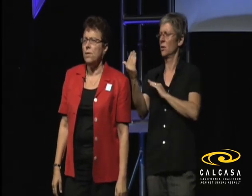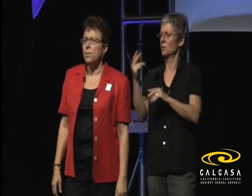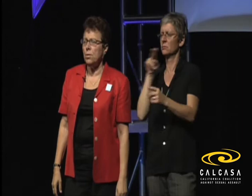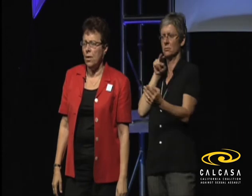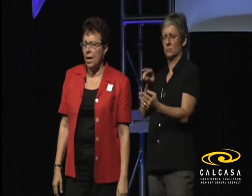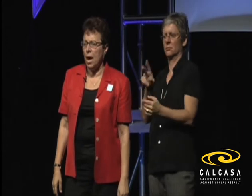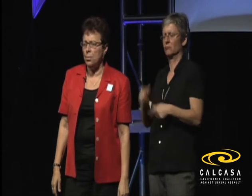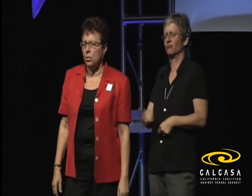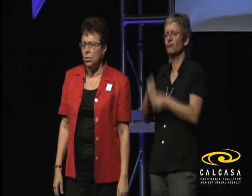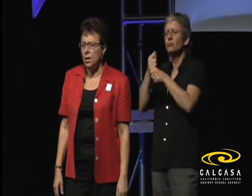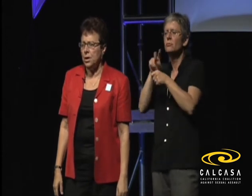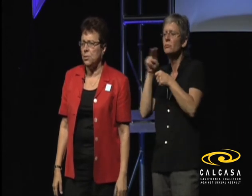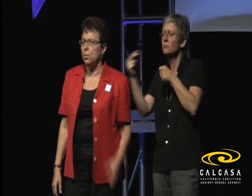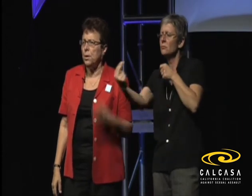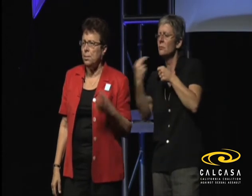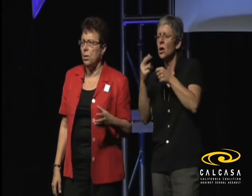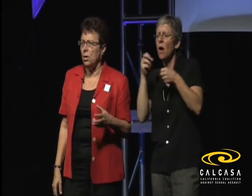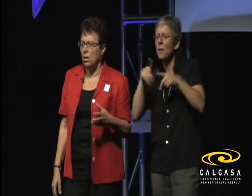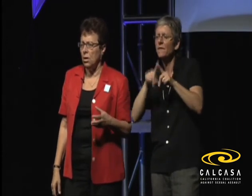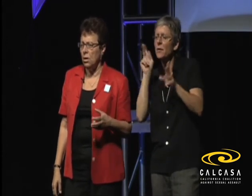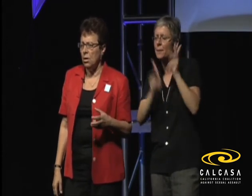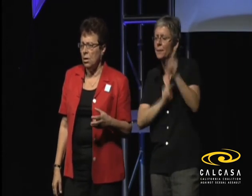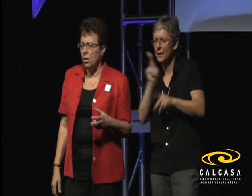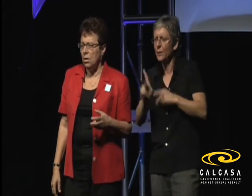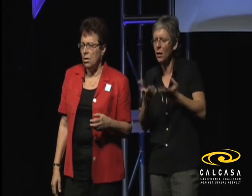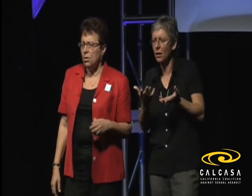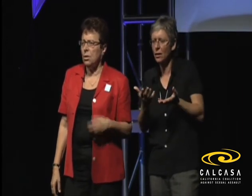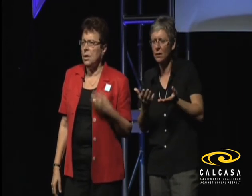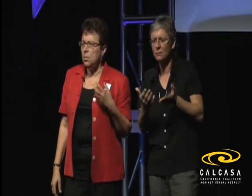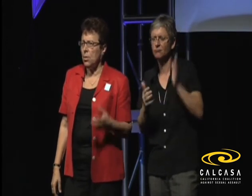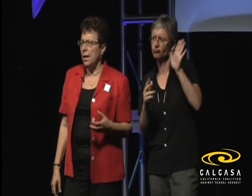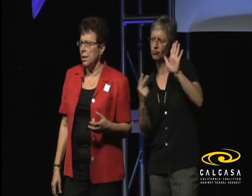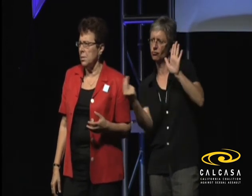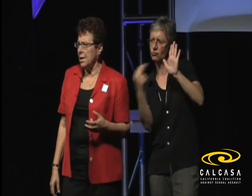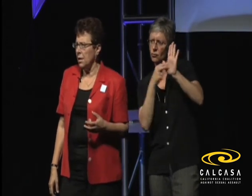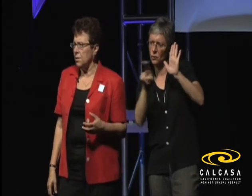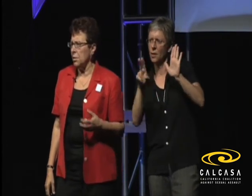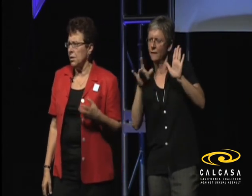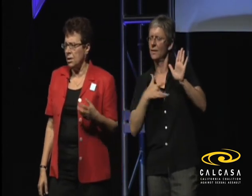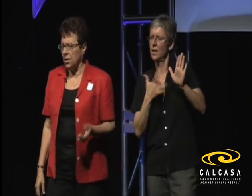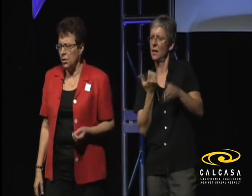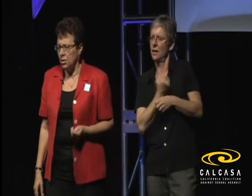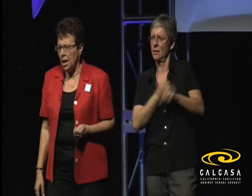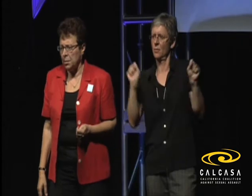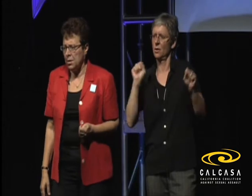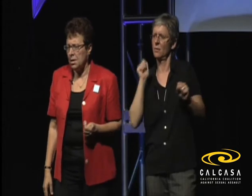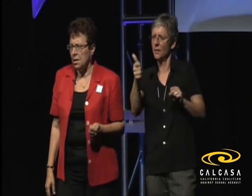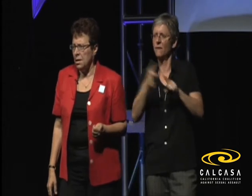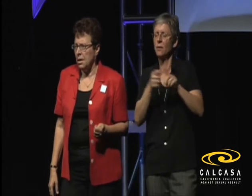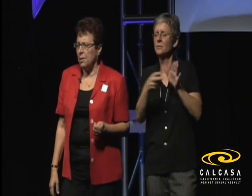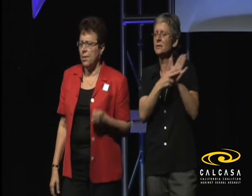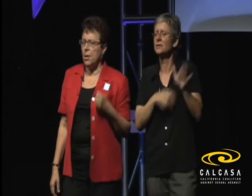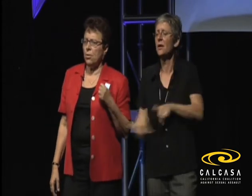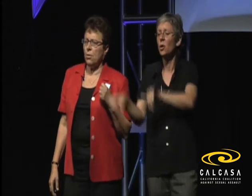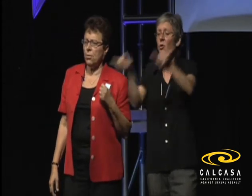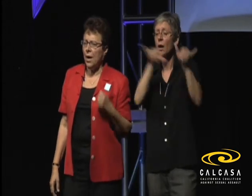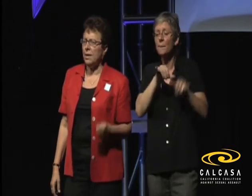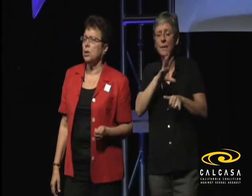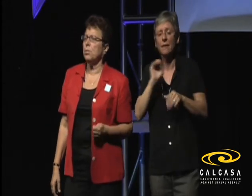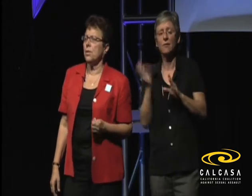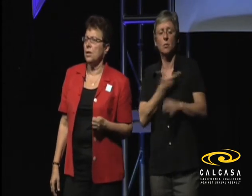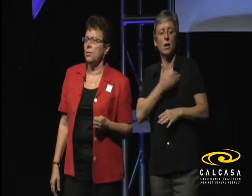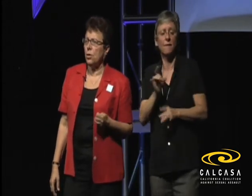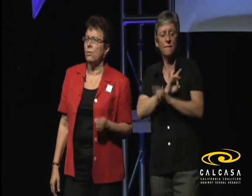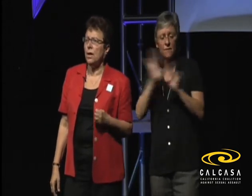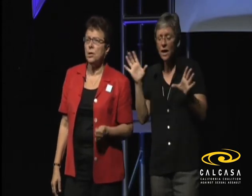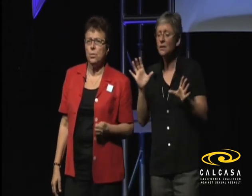that often provide opportunities for people to liberate themselves from their stereotypes and for our